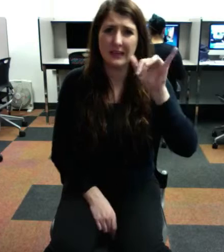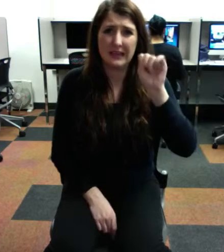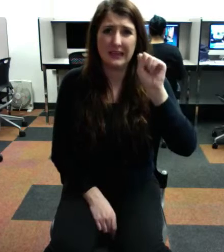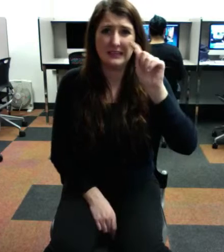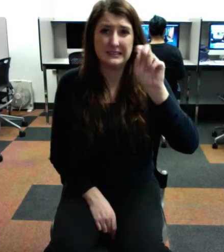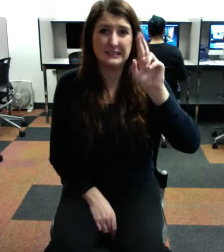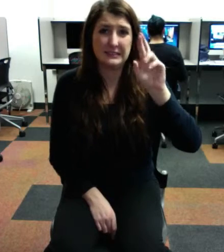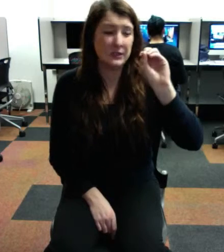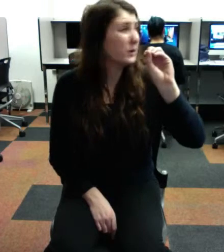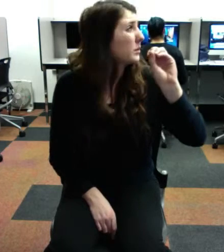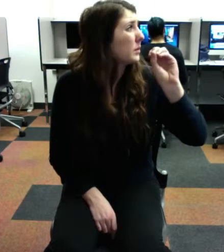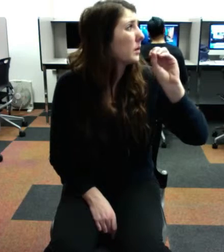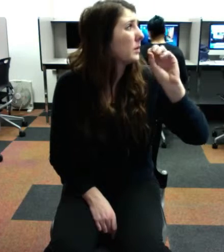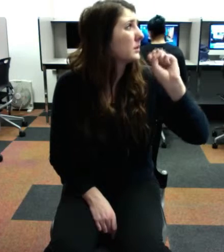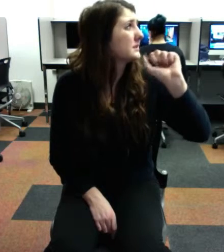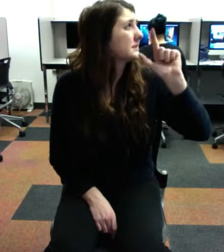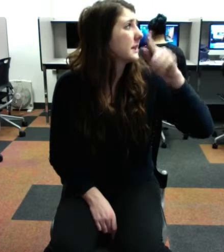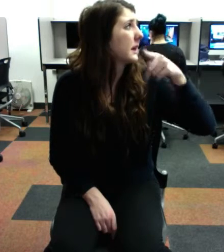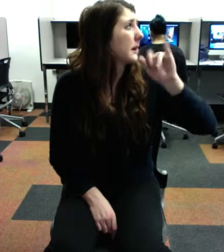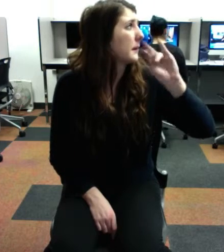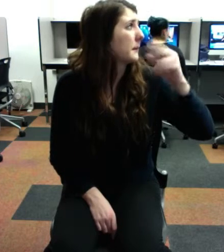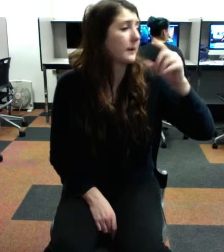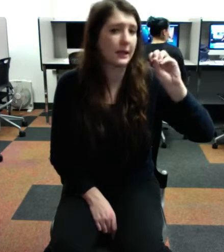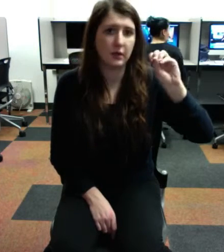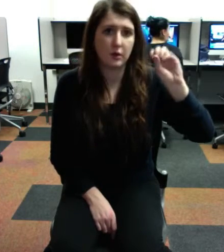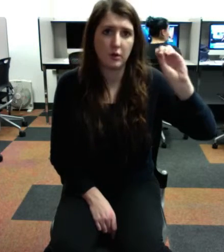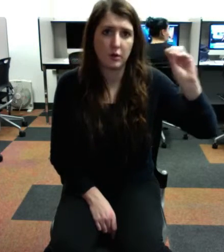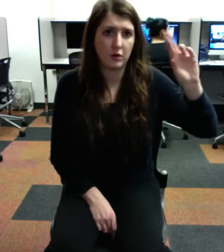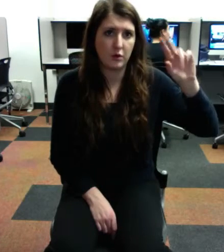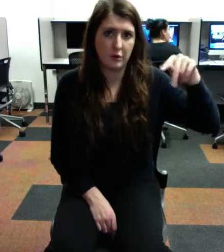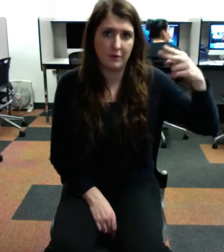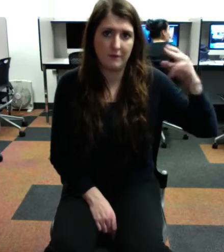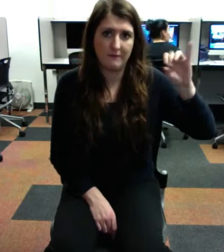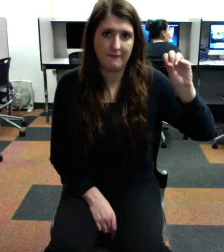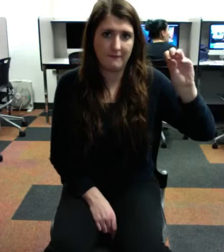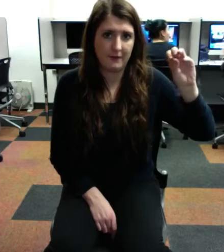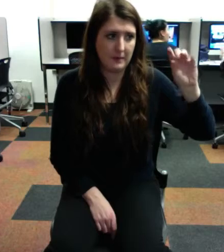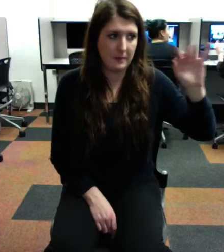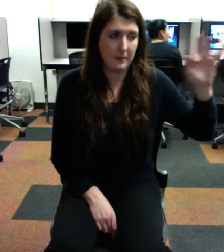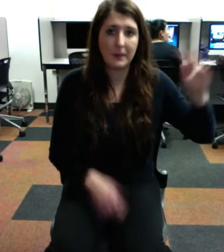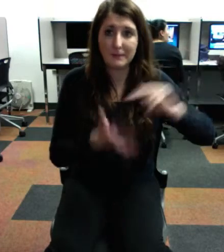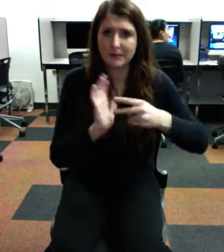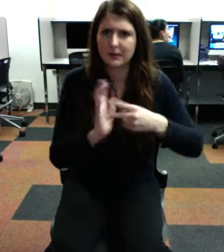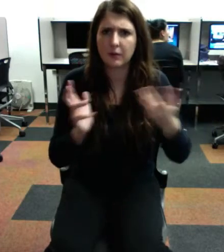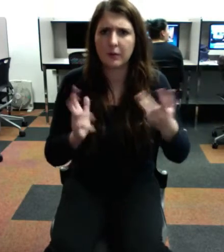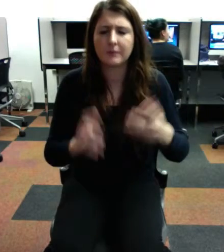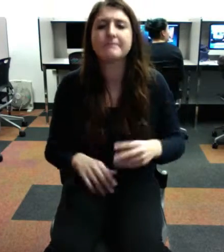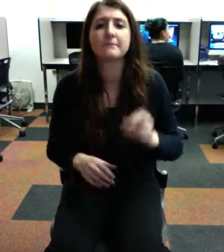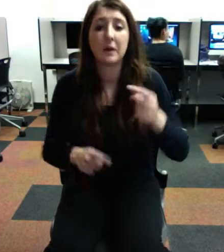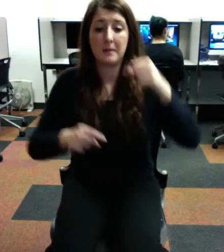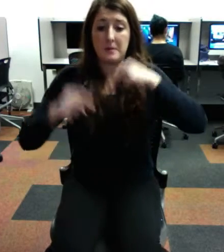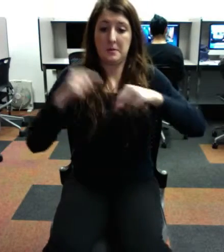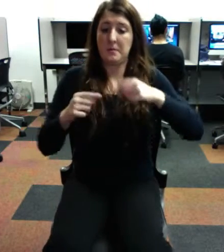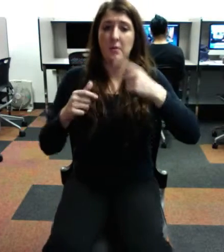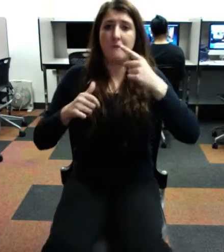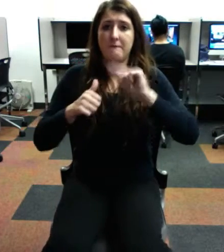hysterosalpingo-oophorectomy mean? Let's follow the formula provided earlier. First, let's break down the term into elements.